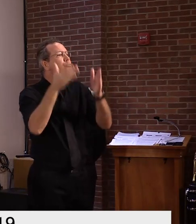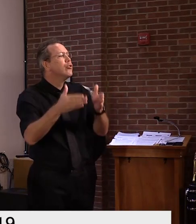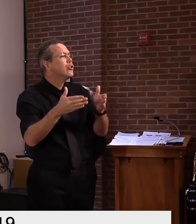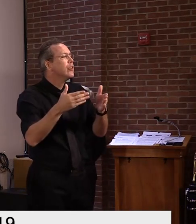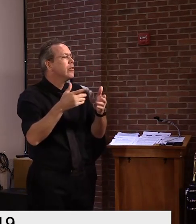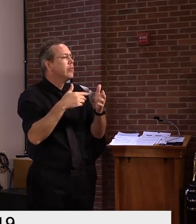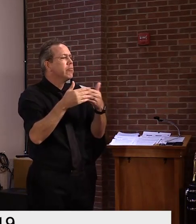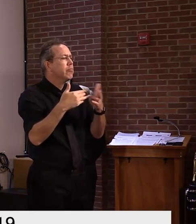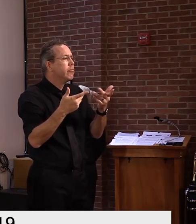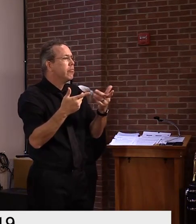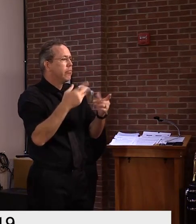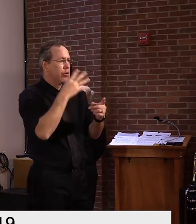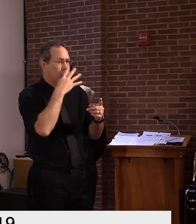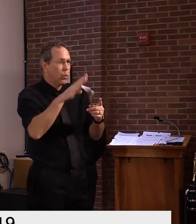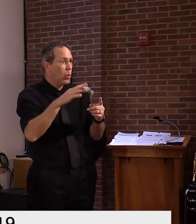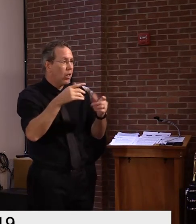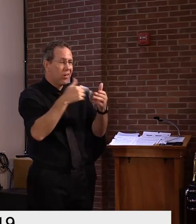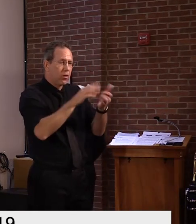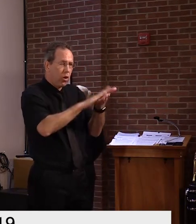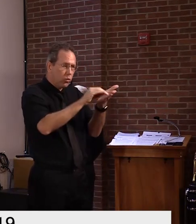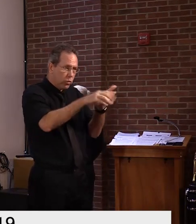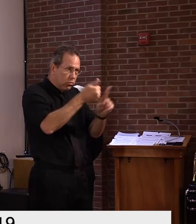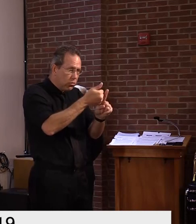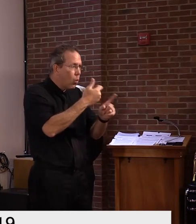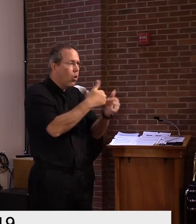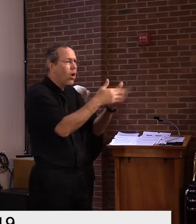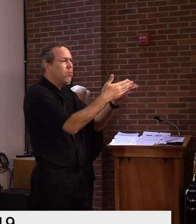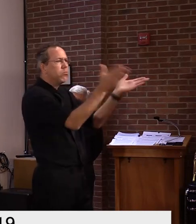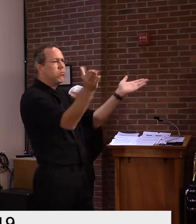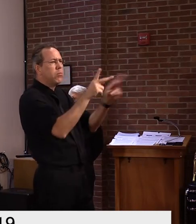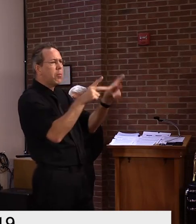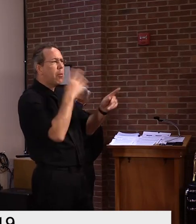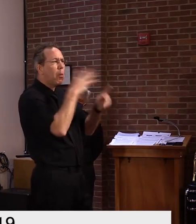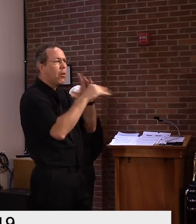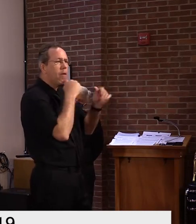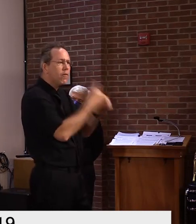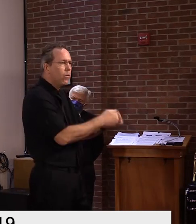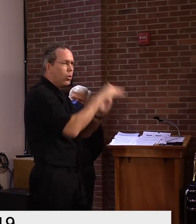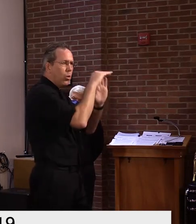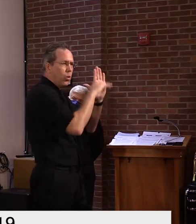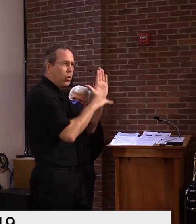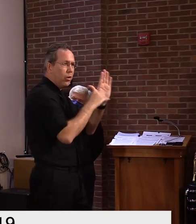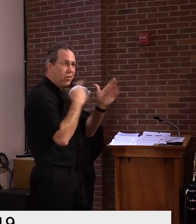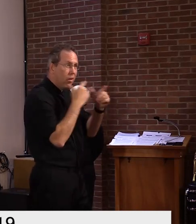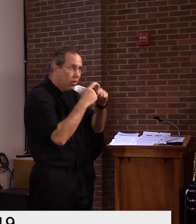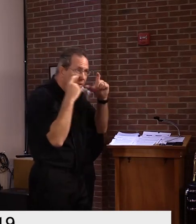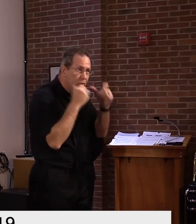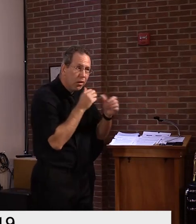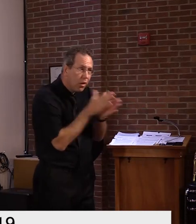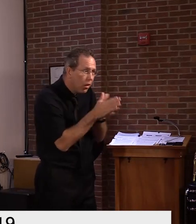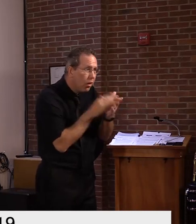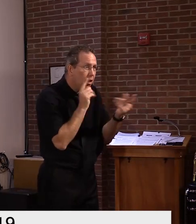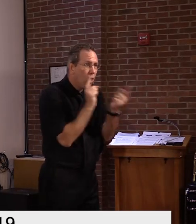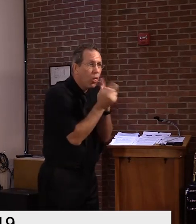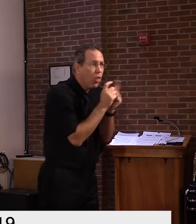day. And where you've seen college campuses abruptly shutting down around the country,